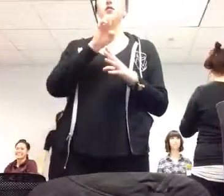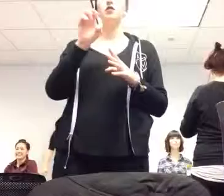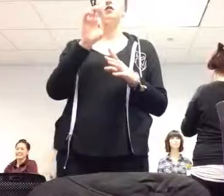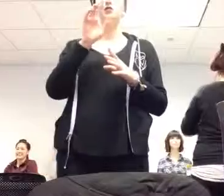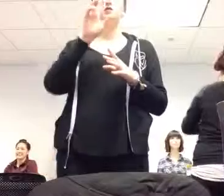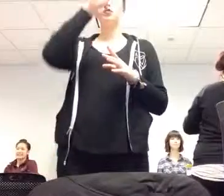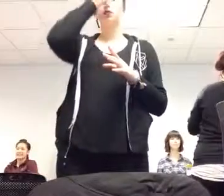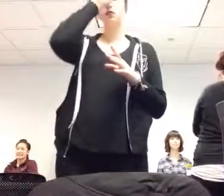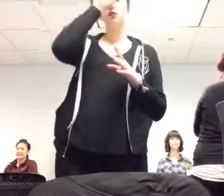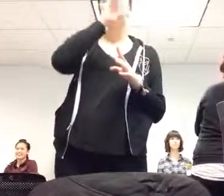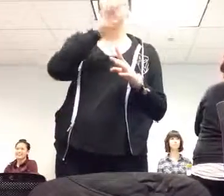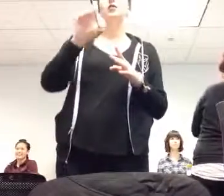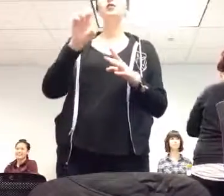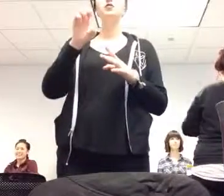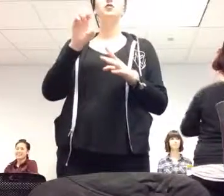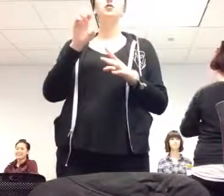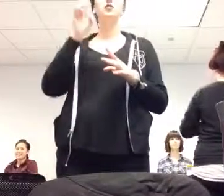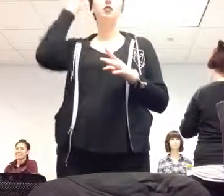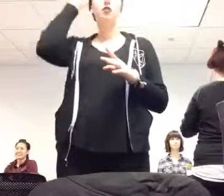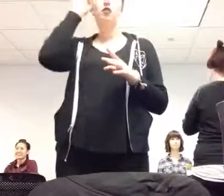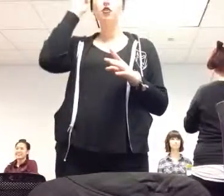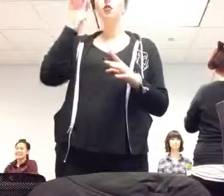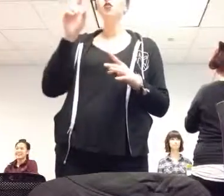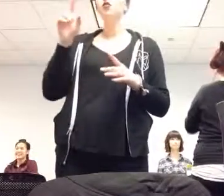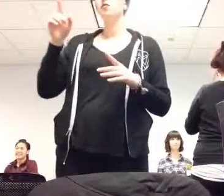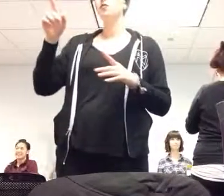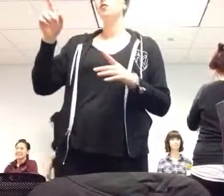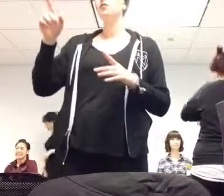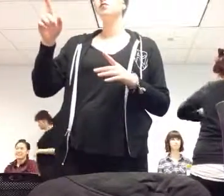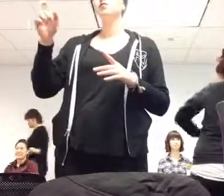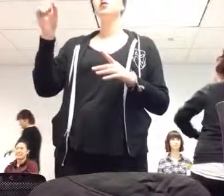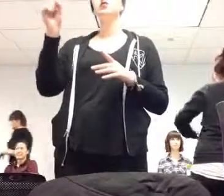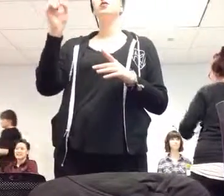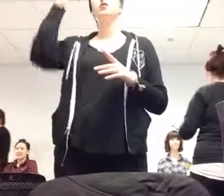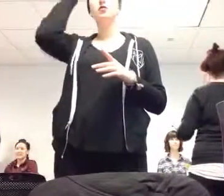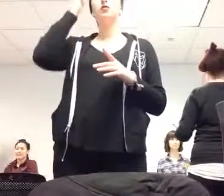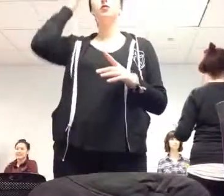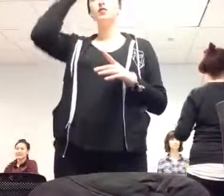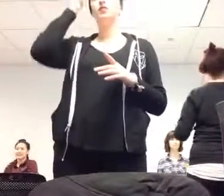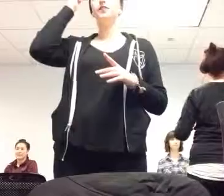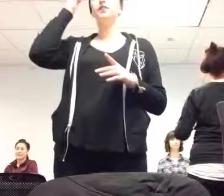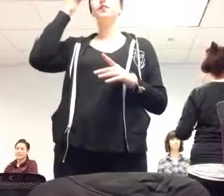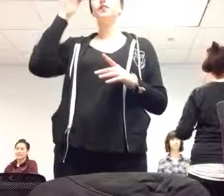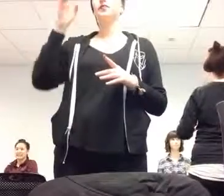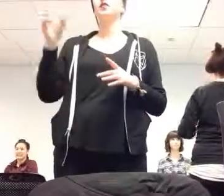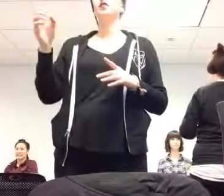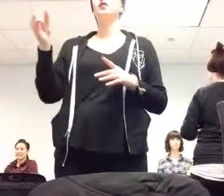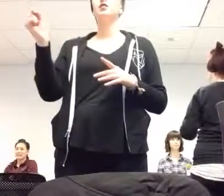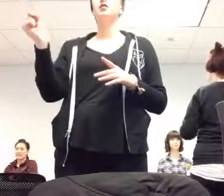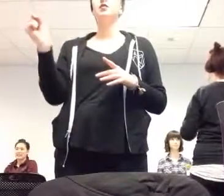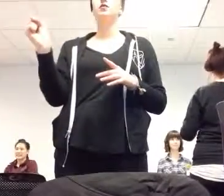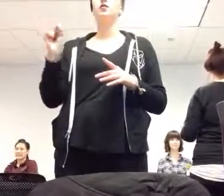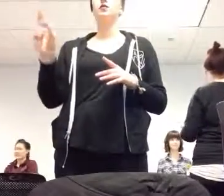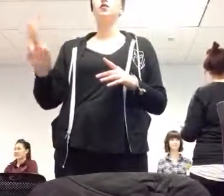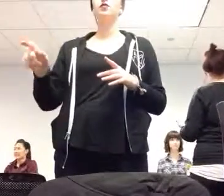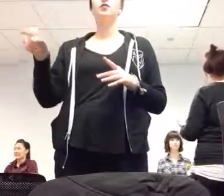Europe. They looted it effectively. Now, I'm sure the Russians would say, hey, we didn't loot it. We're just taking back what you guys destroyed. And it